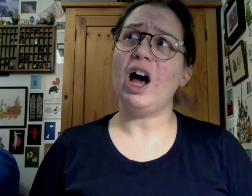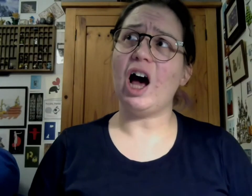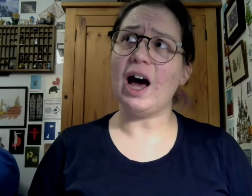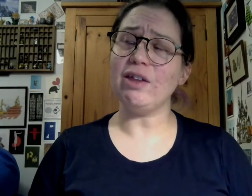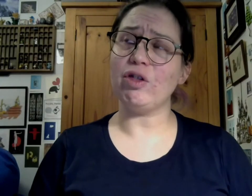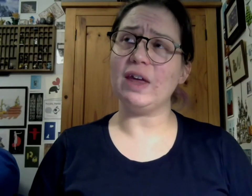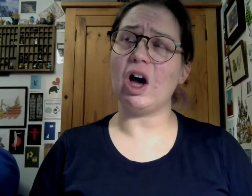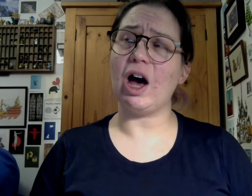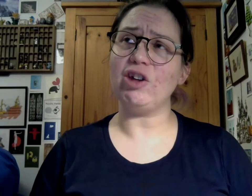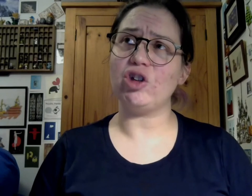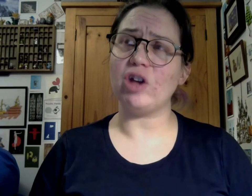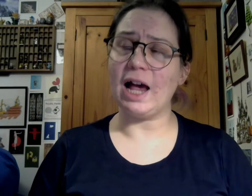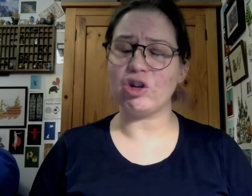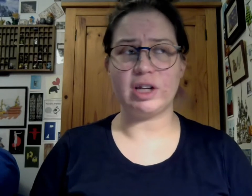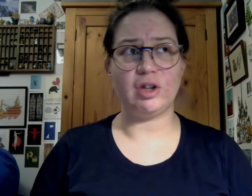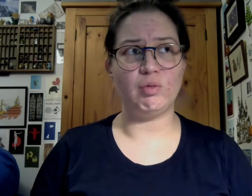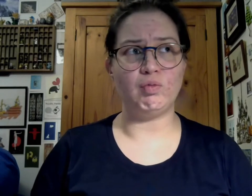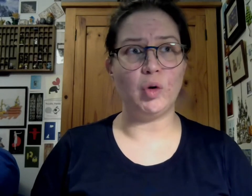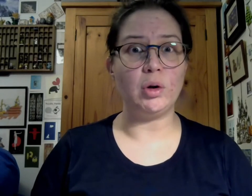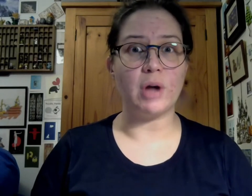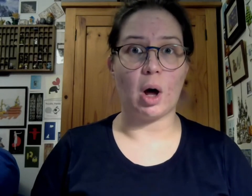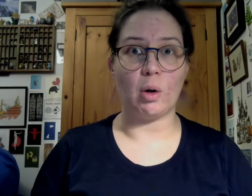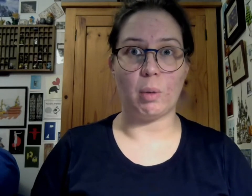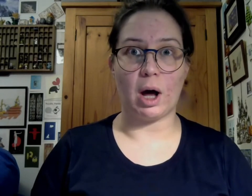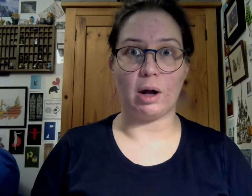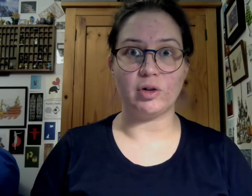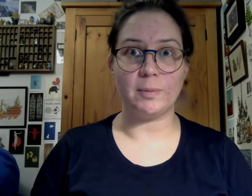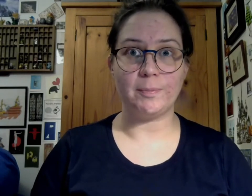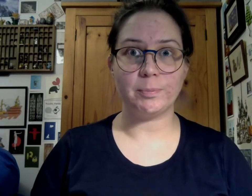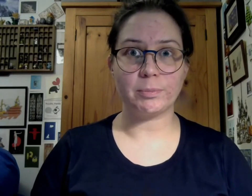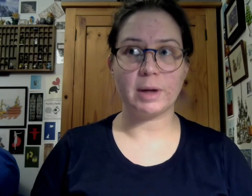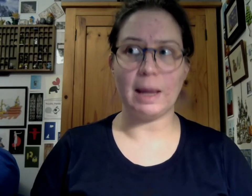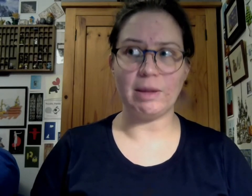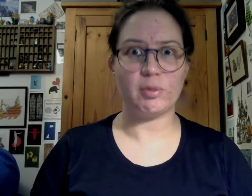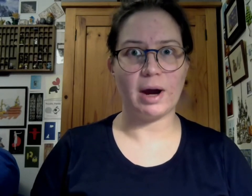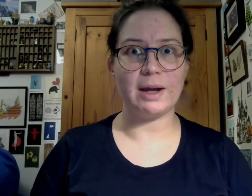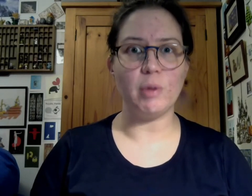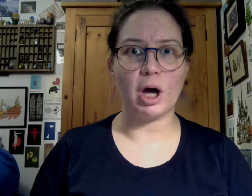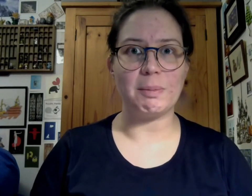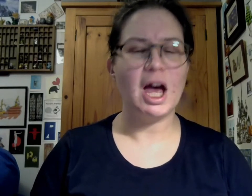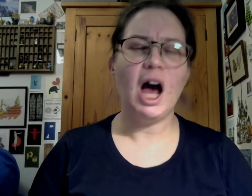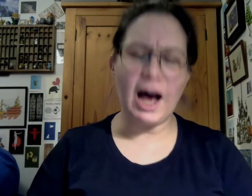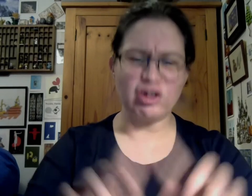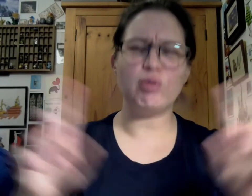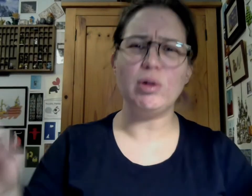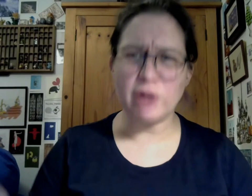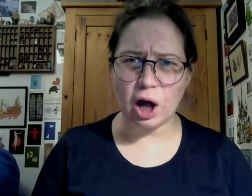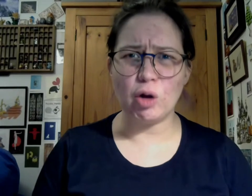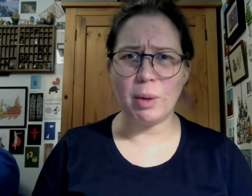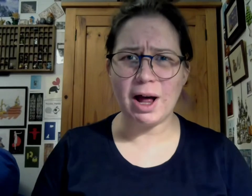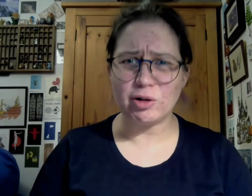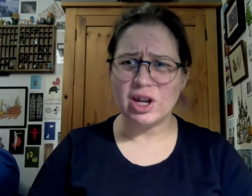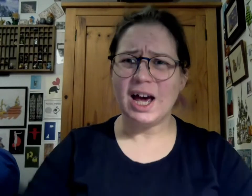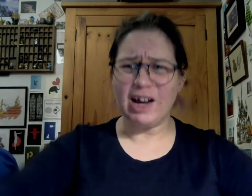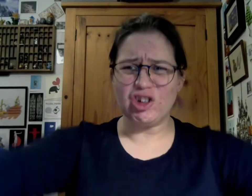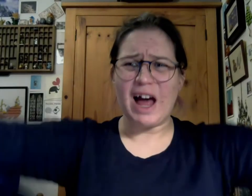I think I should actually rule the whole world. Yep, that's right, you heard me. I should rule the whole world. I should have